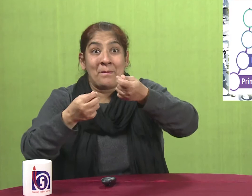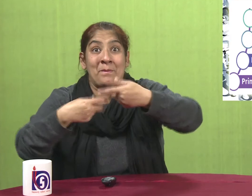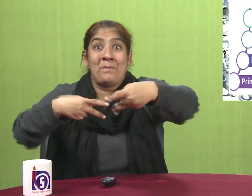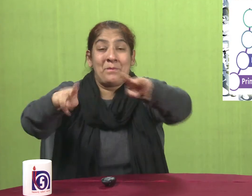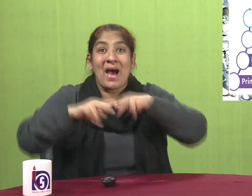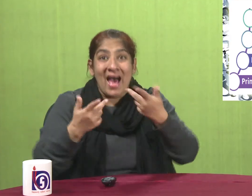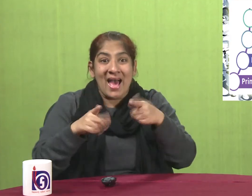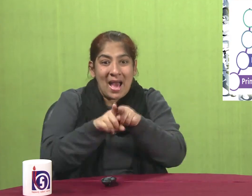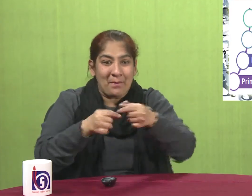contribute,